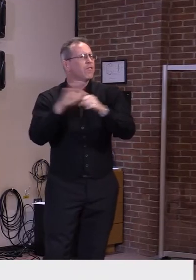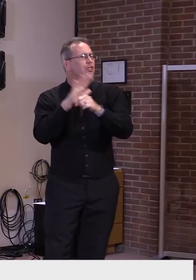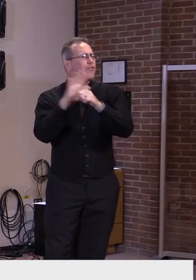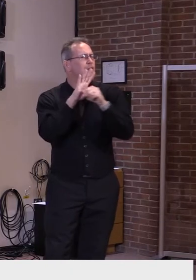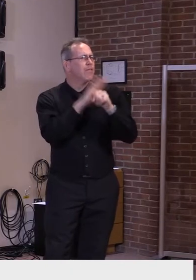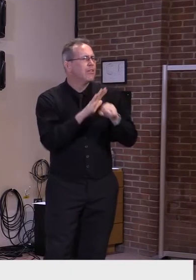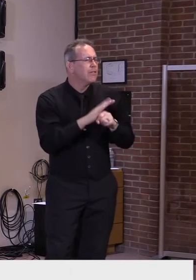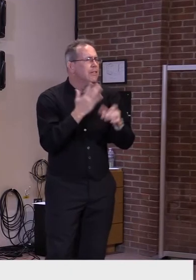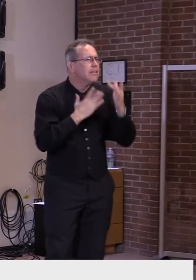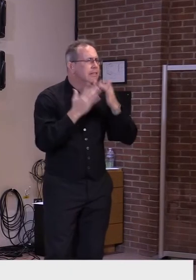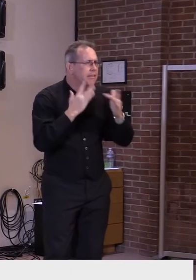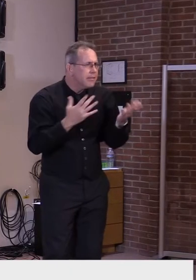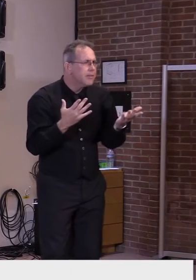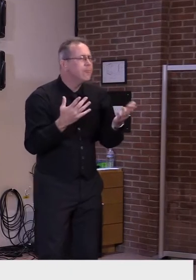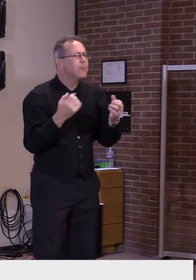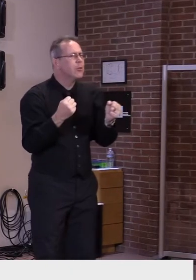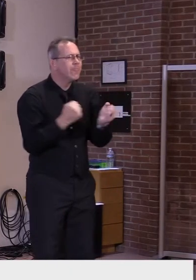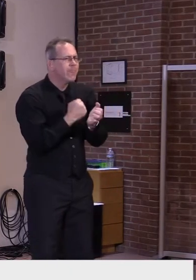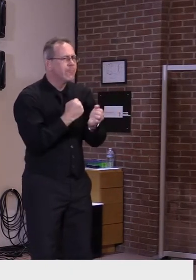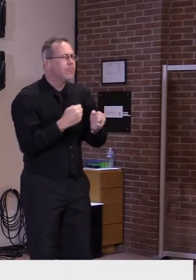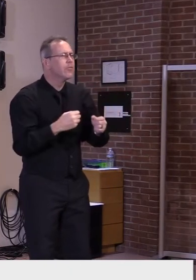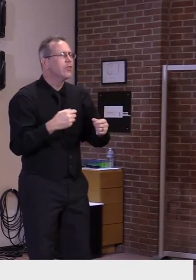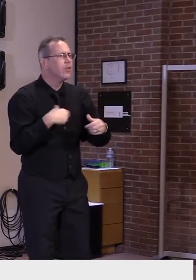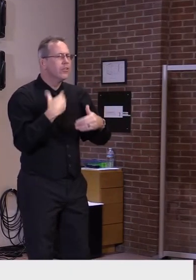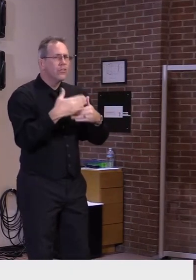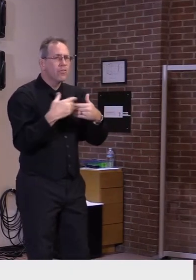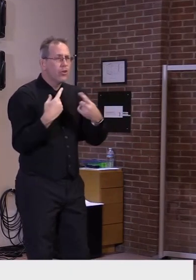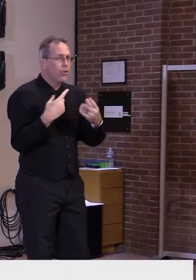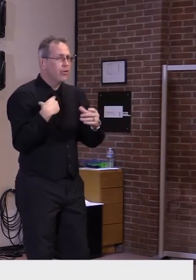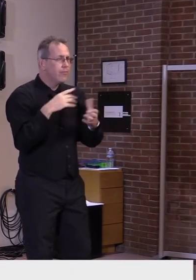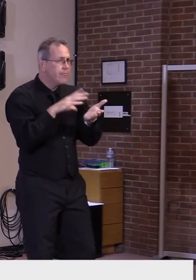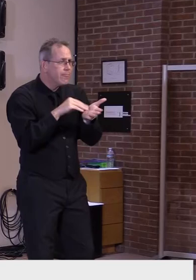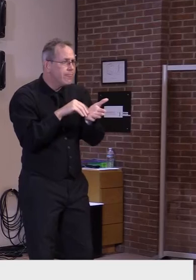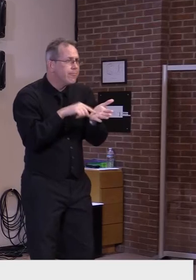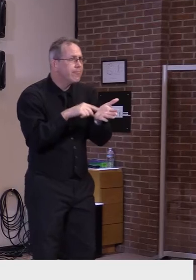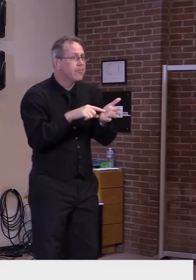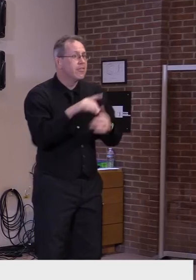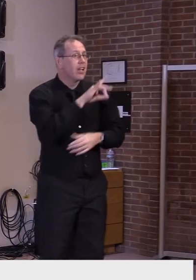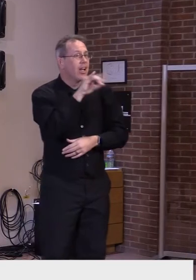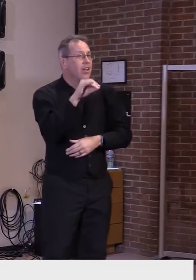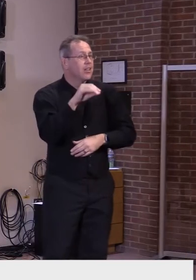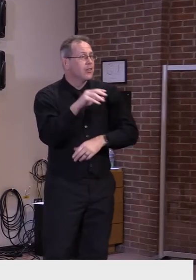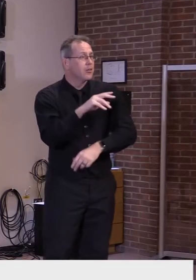in about moving about 80 patients out of hospitals across sort of